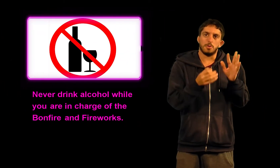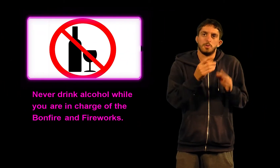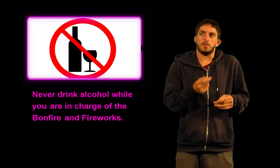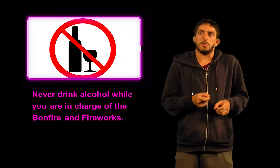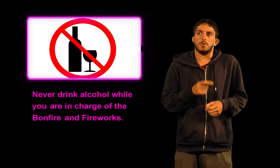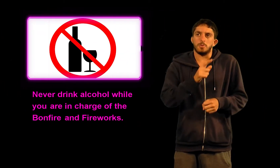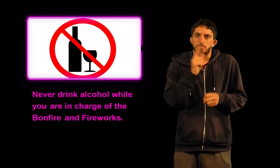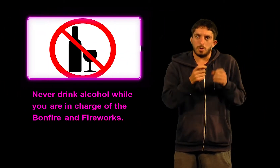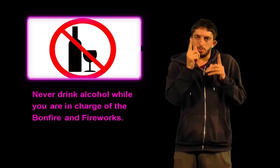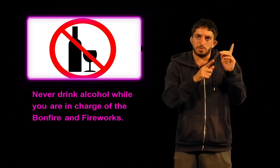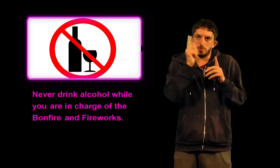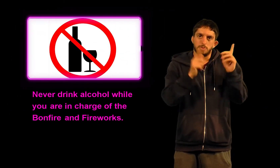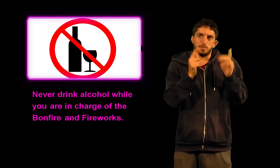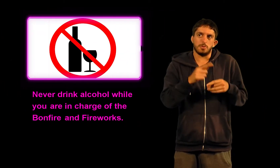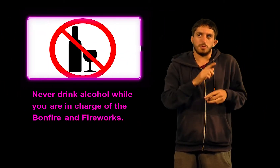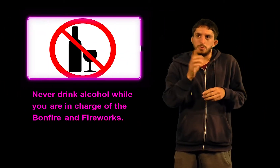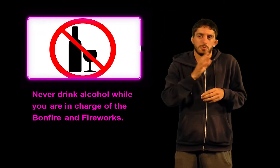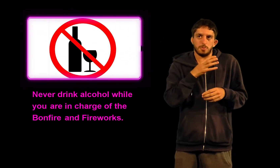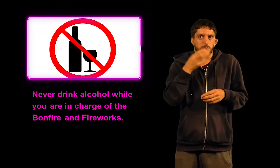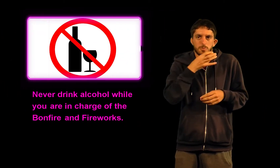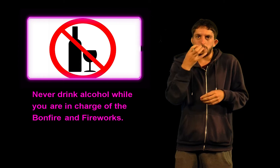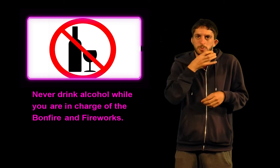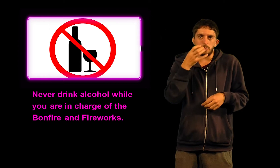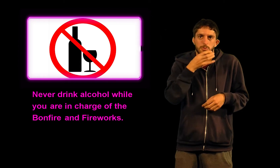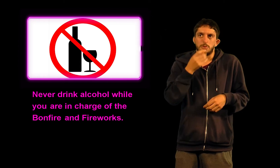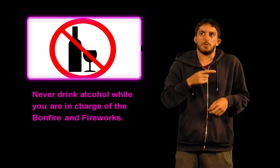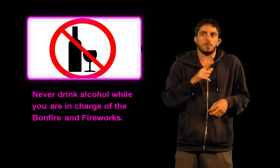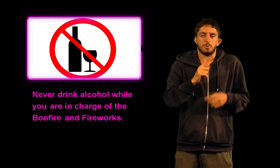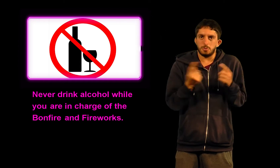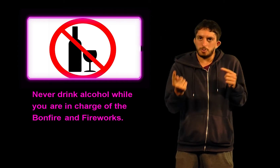Never drink alcohol while you're in charge of a bonfire and fireworks.